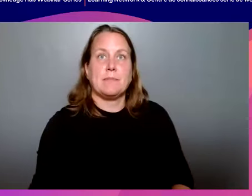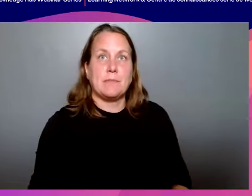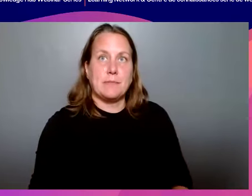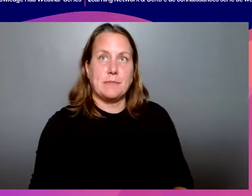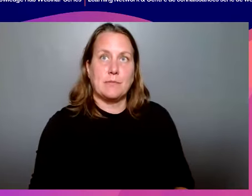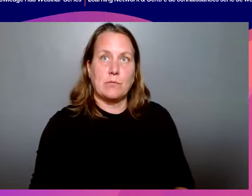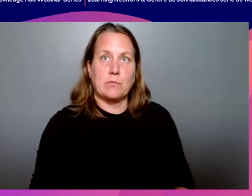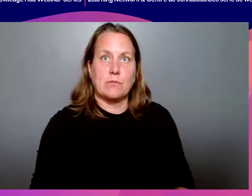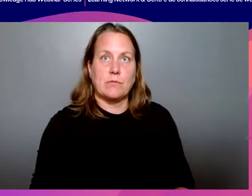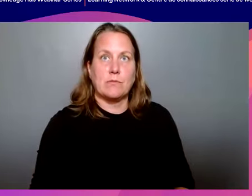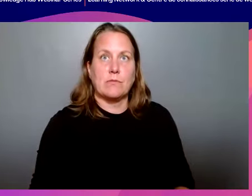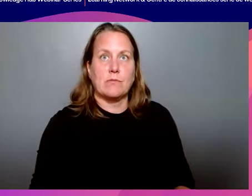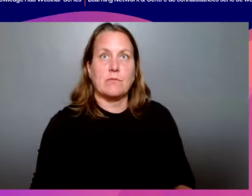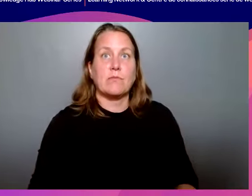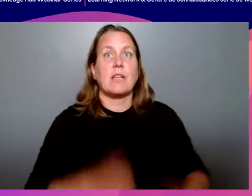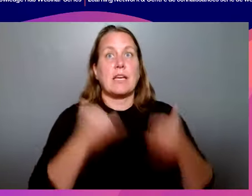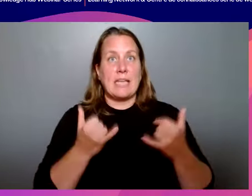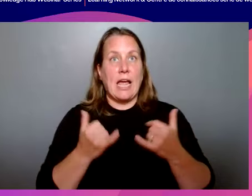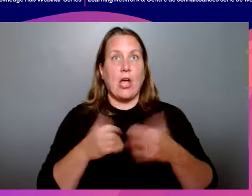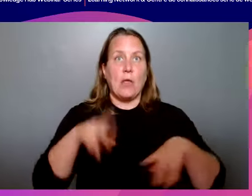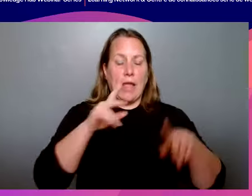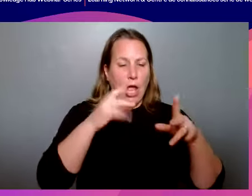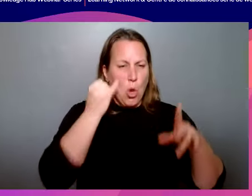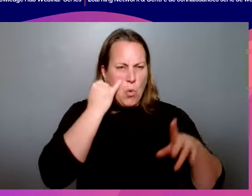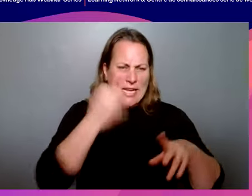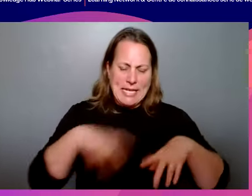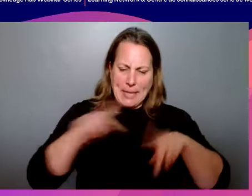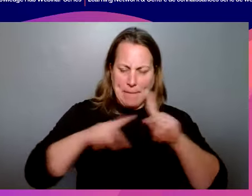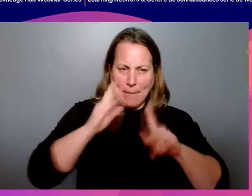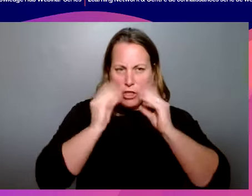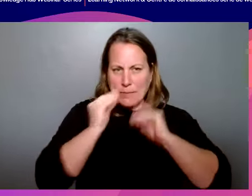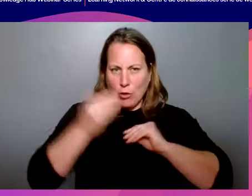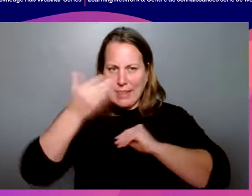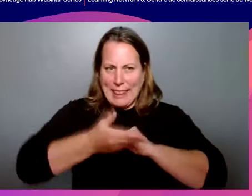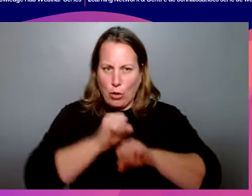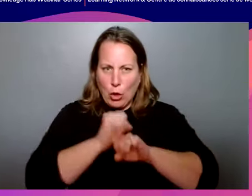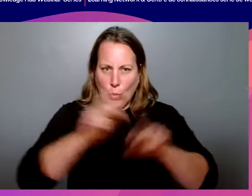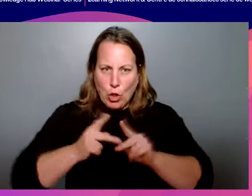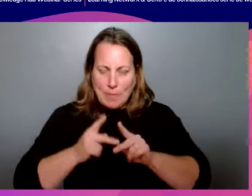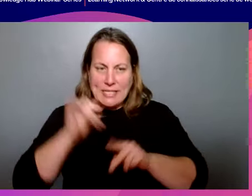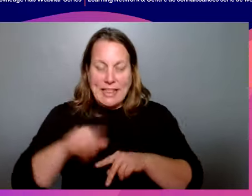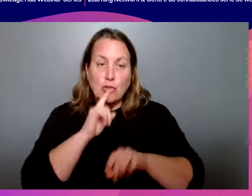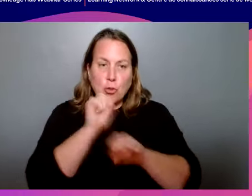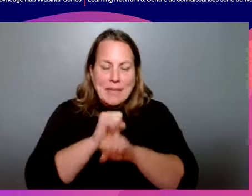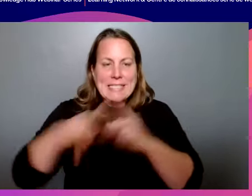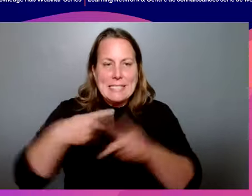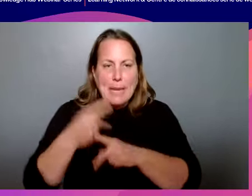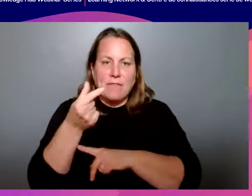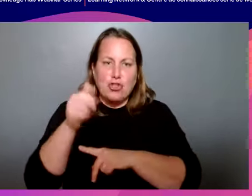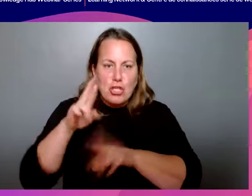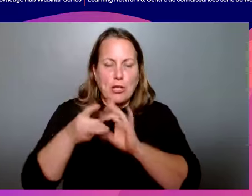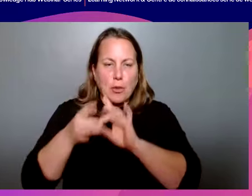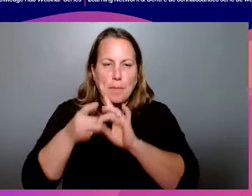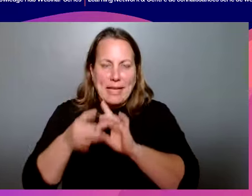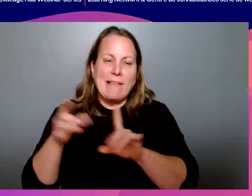LGBTQIA plus people is not just a social issue, it's a form of gender-based violence, and it's also